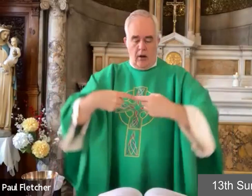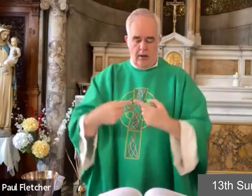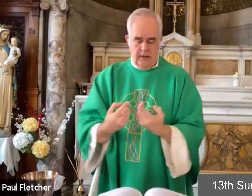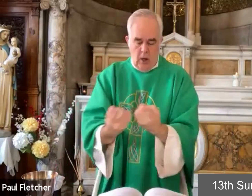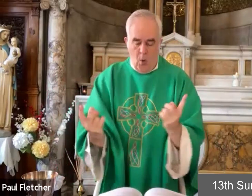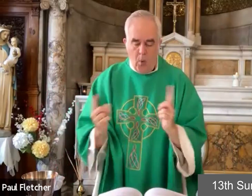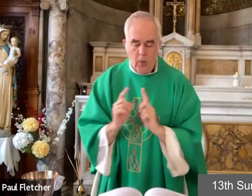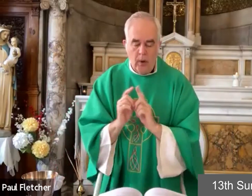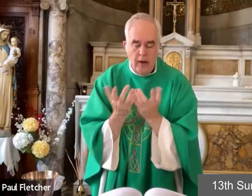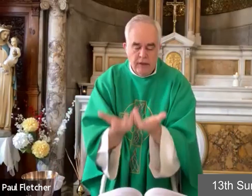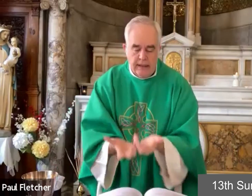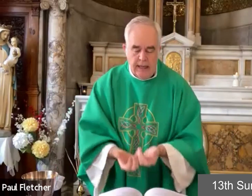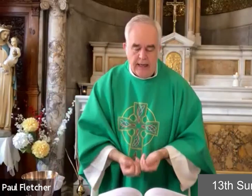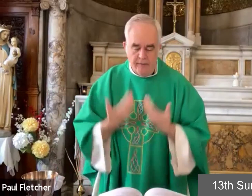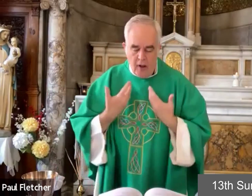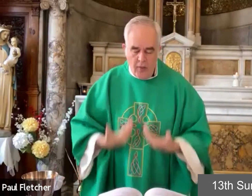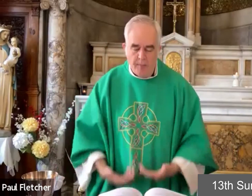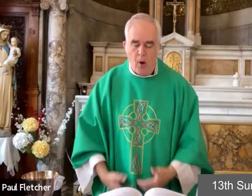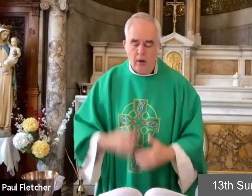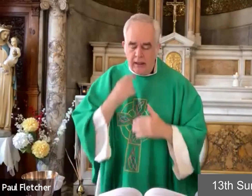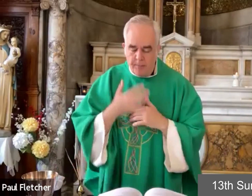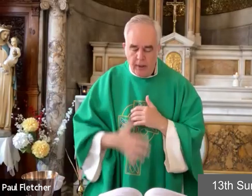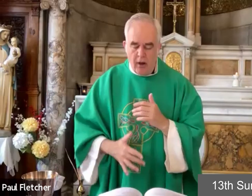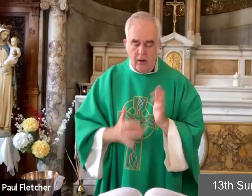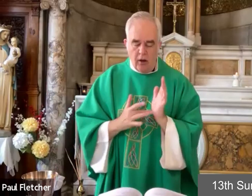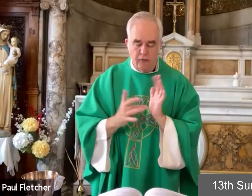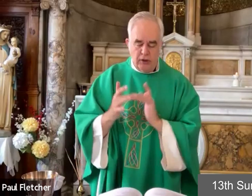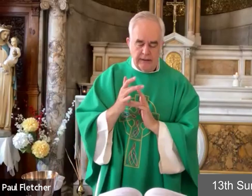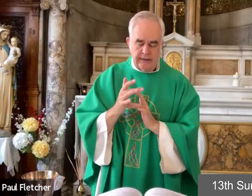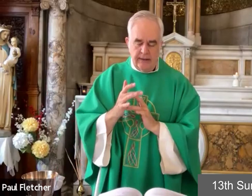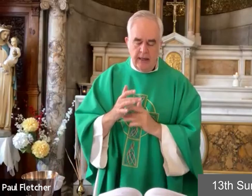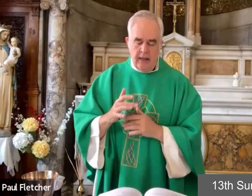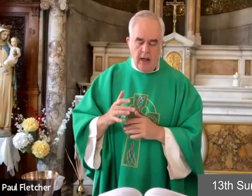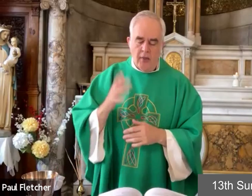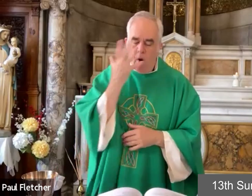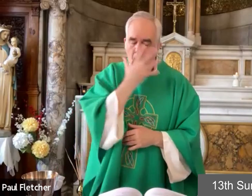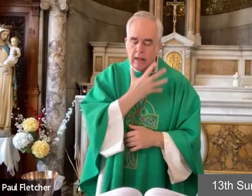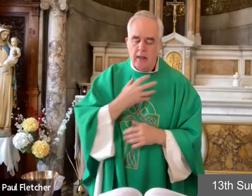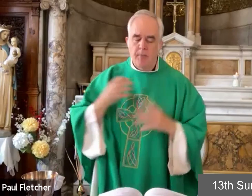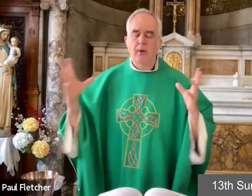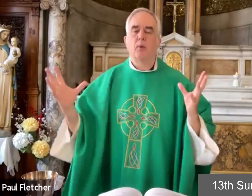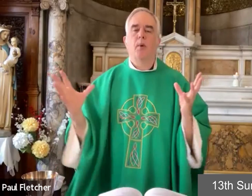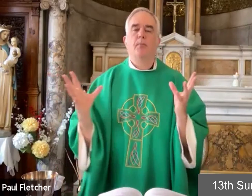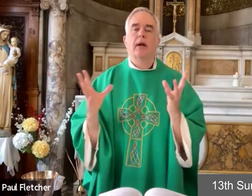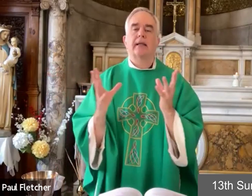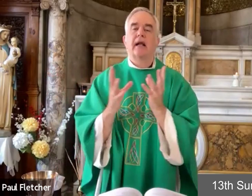us when we receive the body and blood of Jesus. The Holy Spirit will bring us